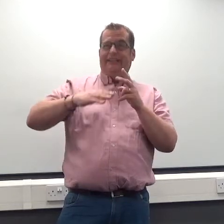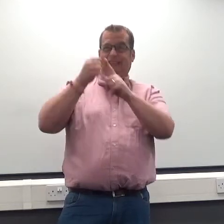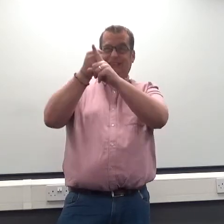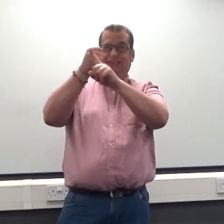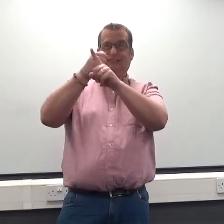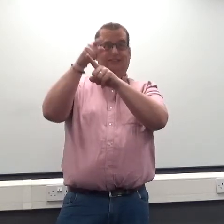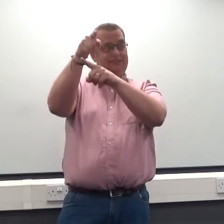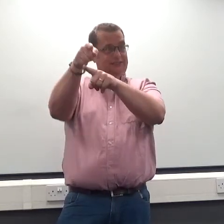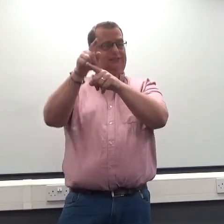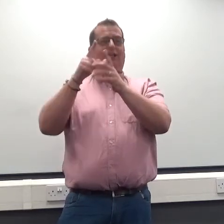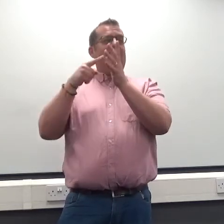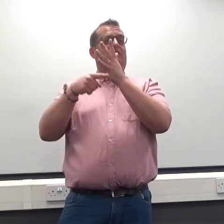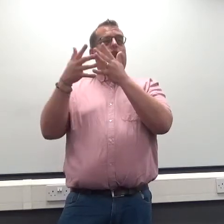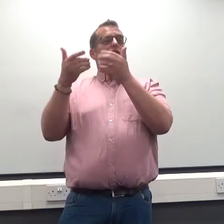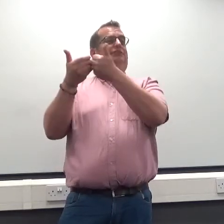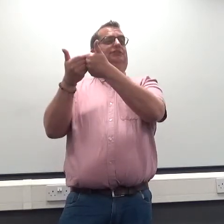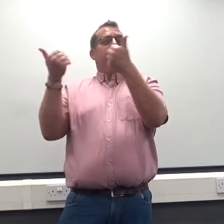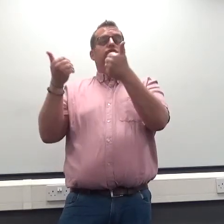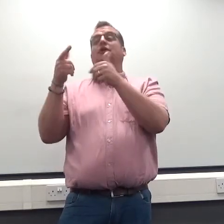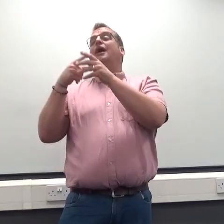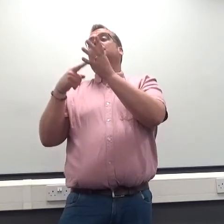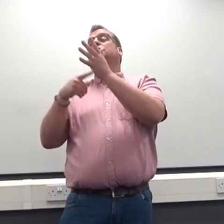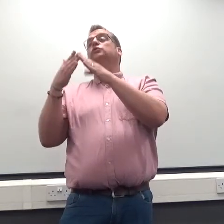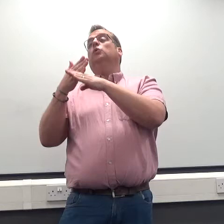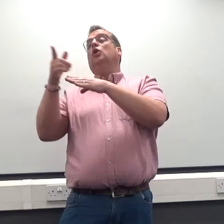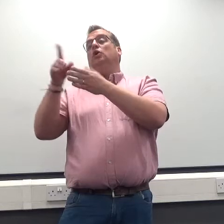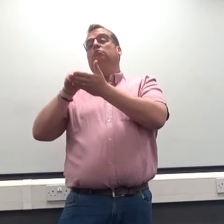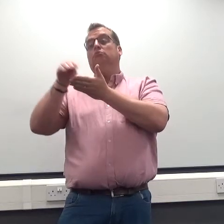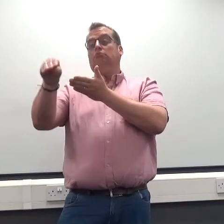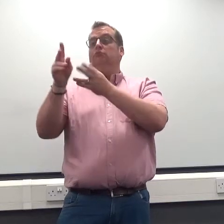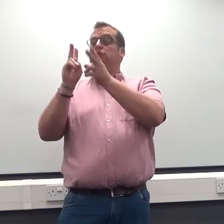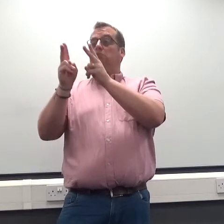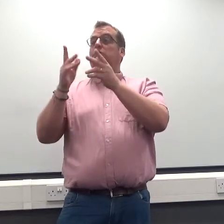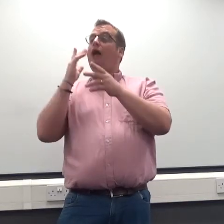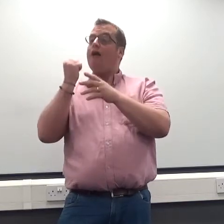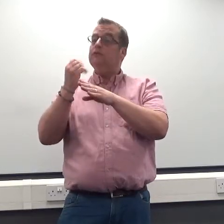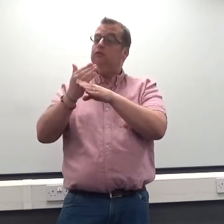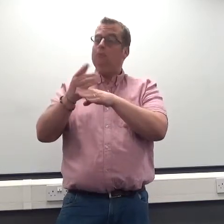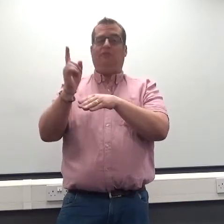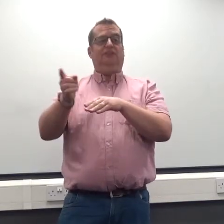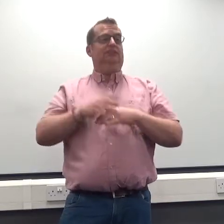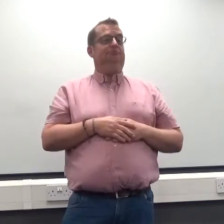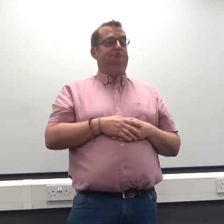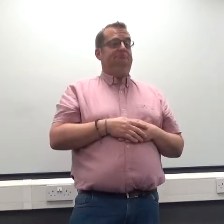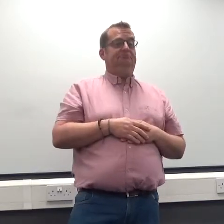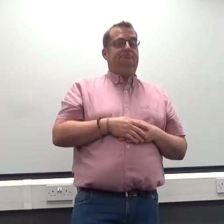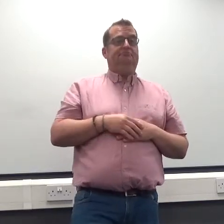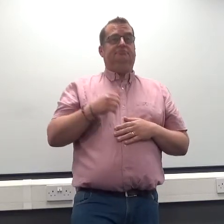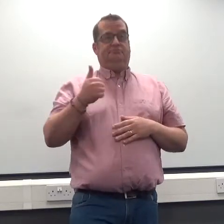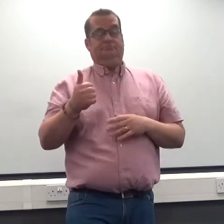But what they won't do is they won't pay for a job interview, which means that you have to go to the job centre, and if you say to the job centre, then